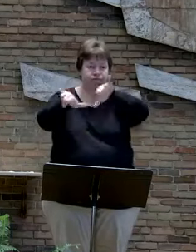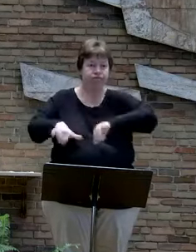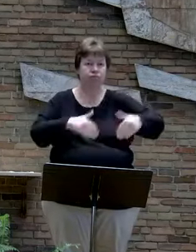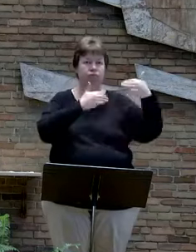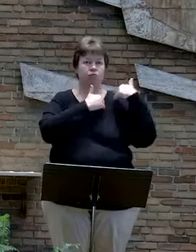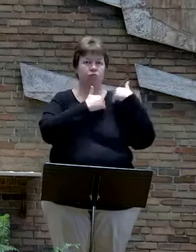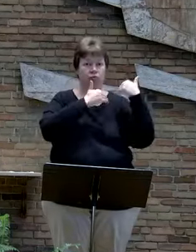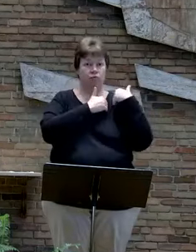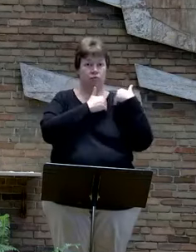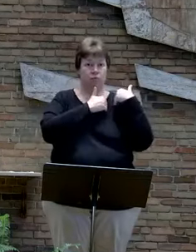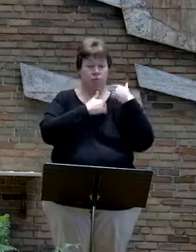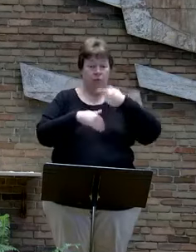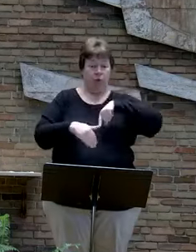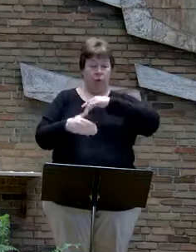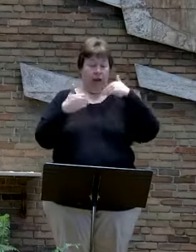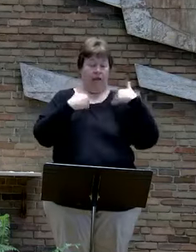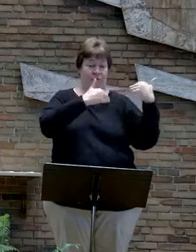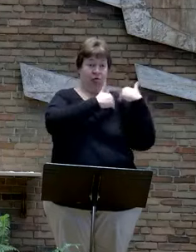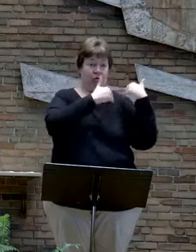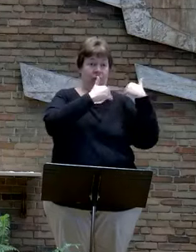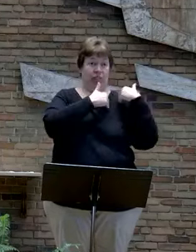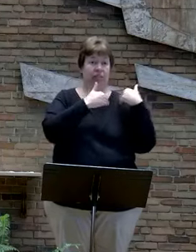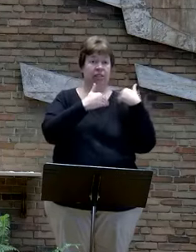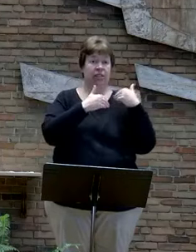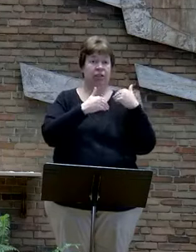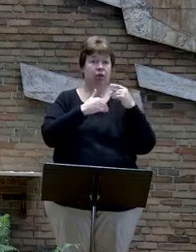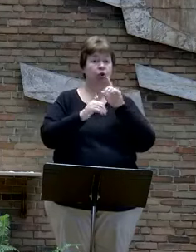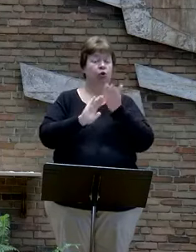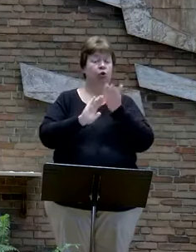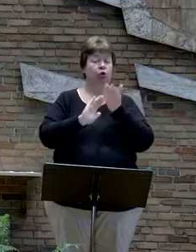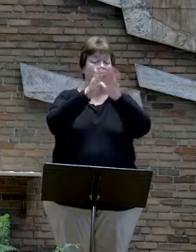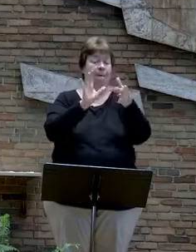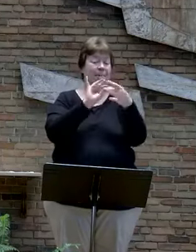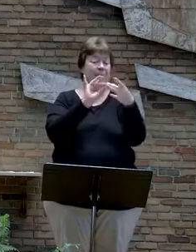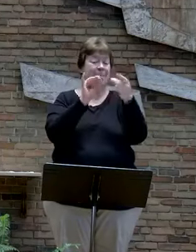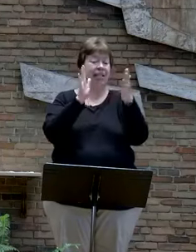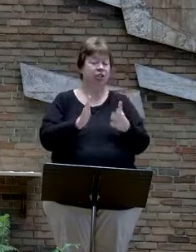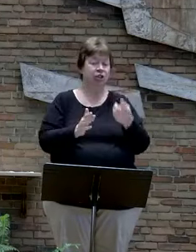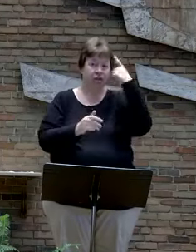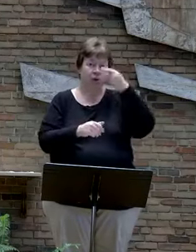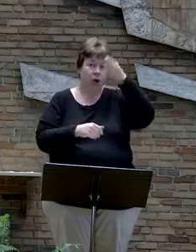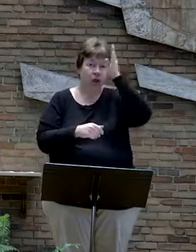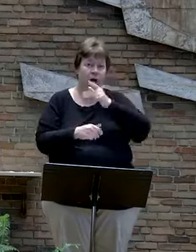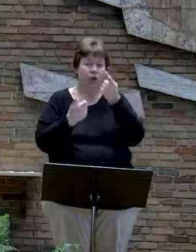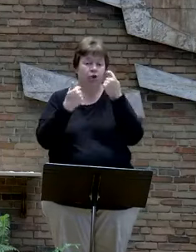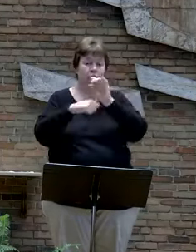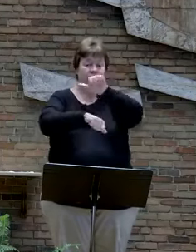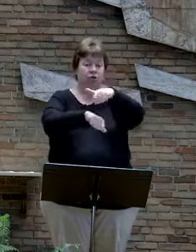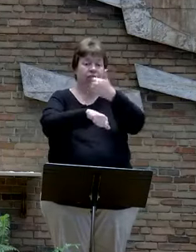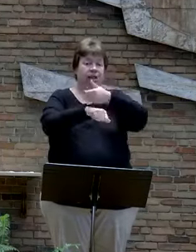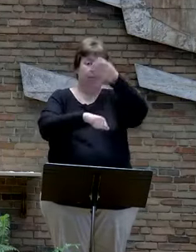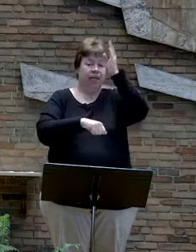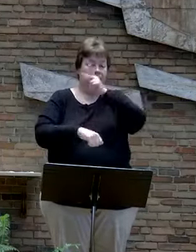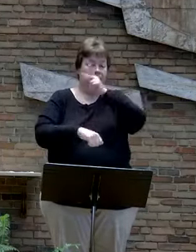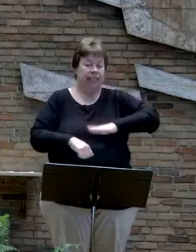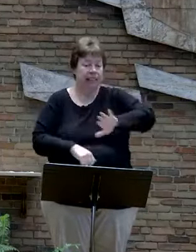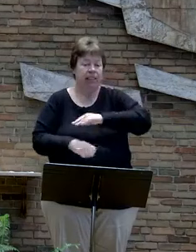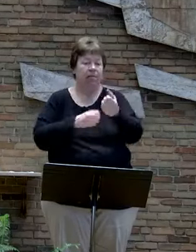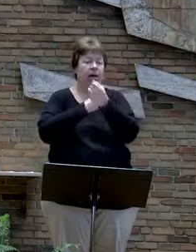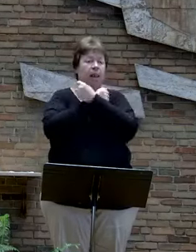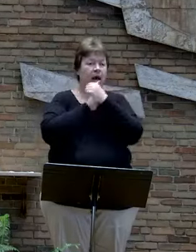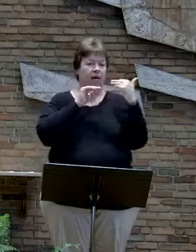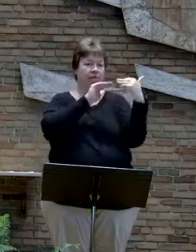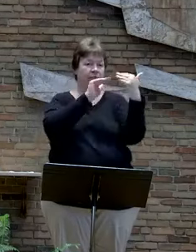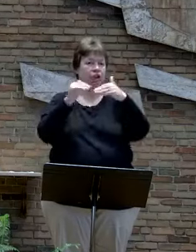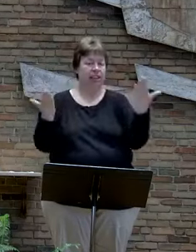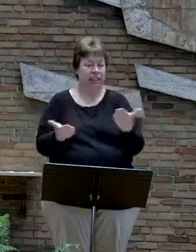responsibilities. We have the responsibility to be a messenger of God and to try to establish God's kingdom of love and justice